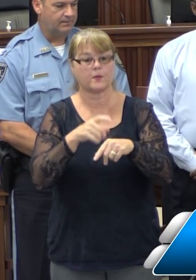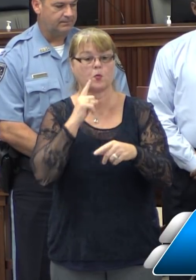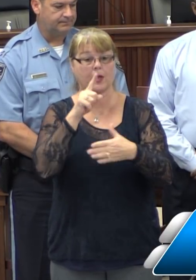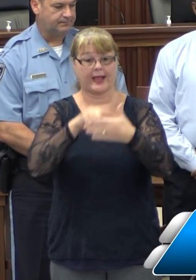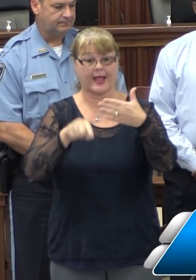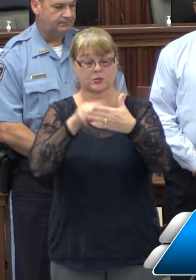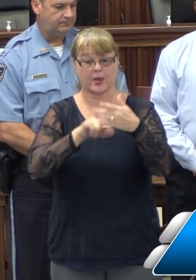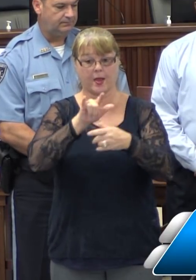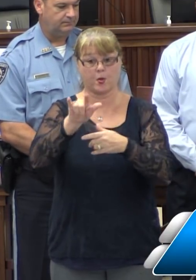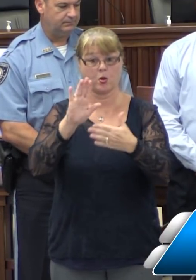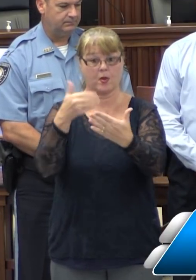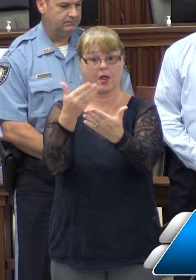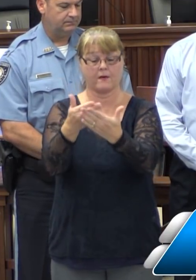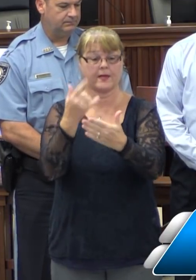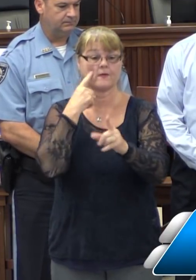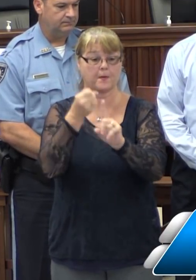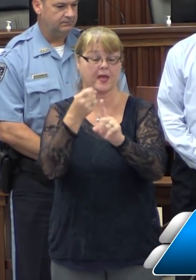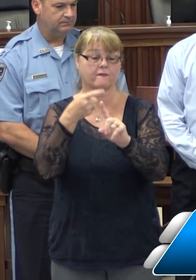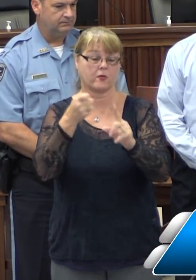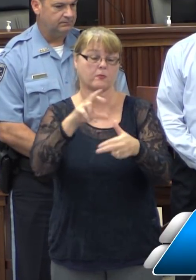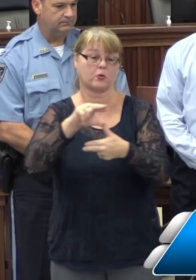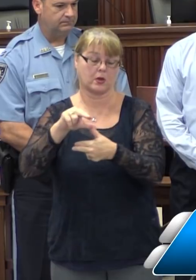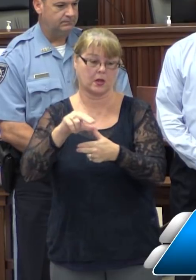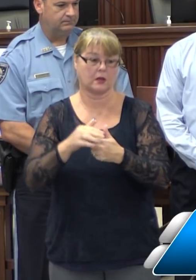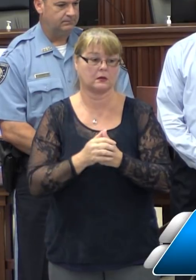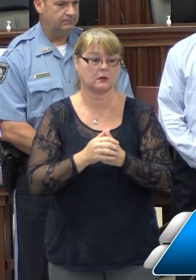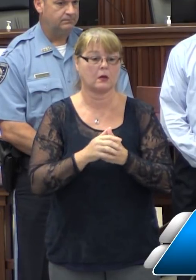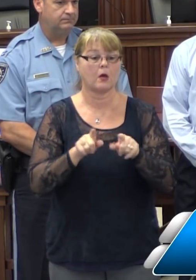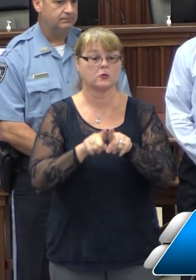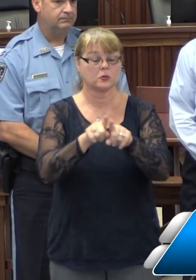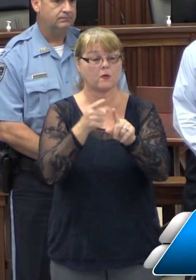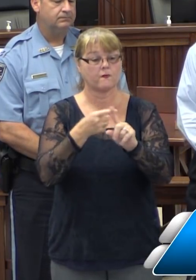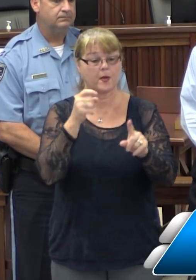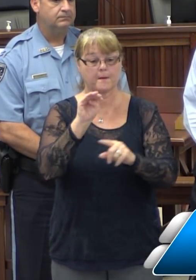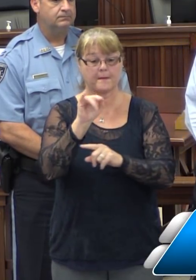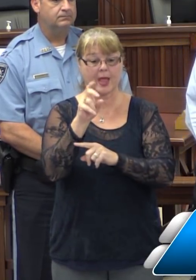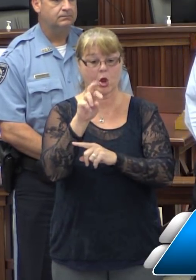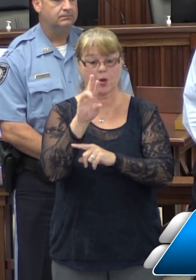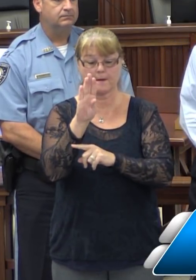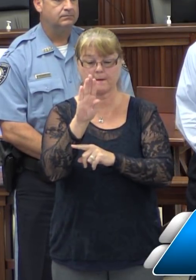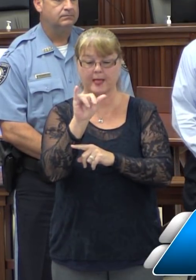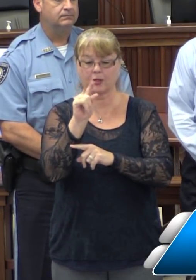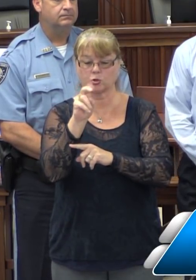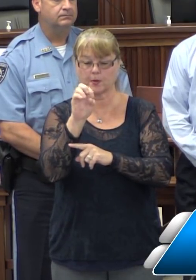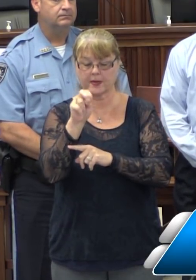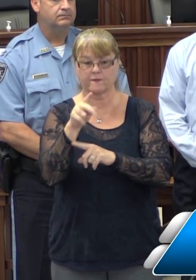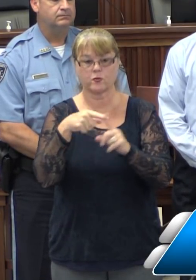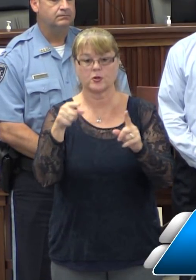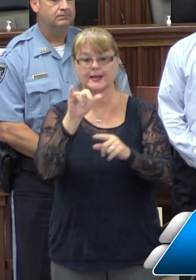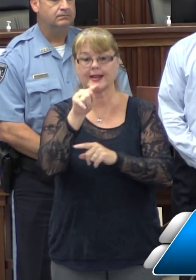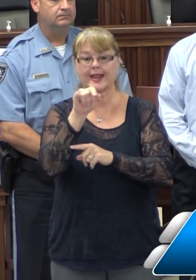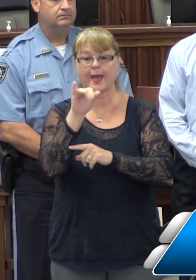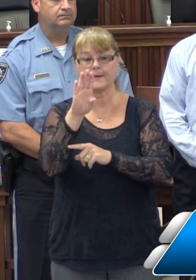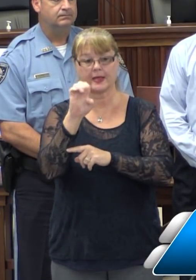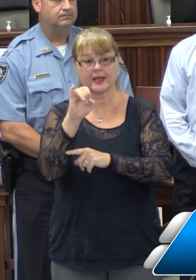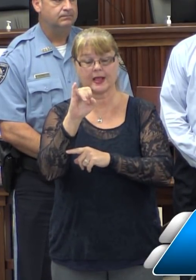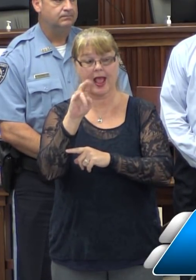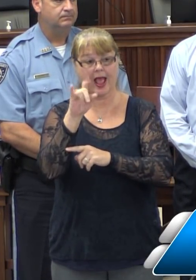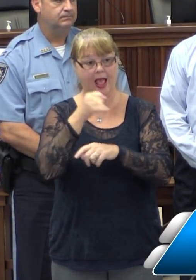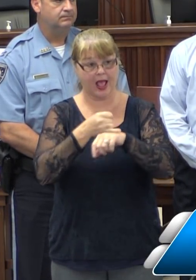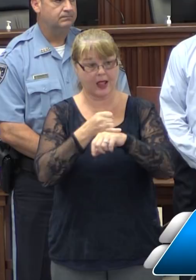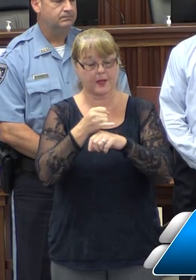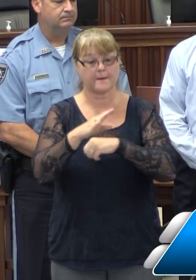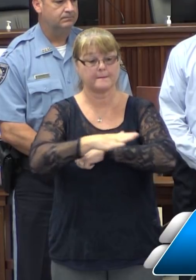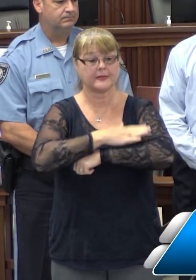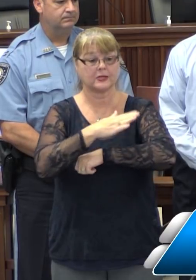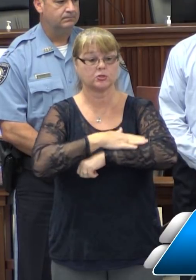airports forecast to be impacted by hurricanes. Also from Mayor Bulterman for the city of Tybee Island, the beaches are